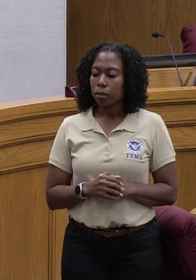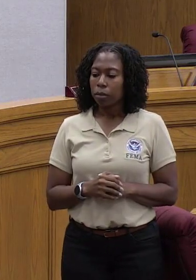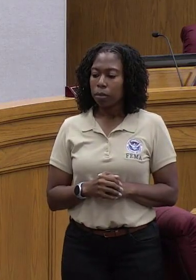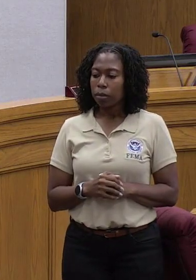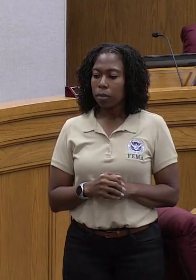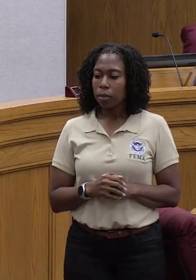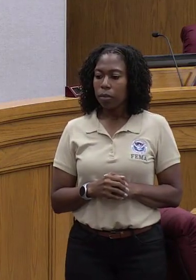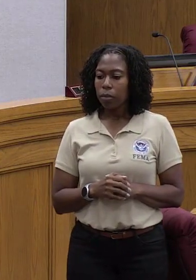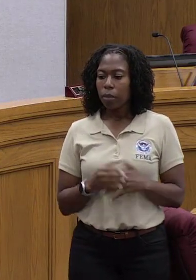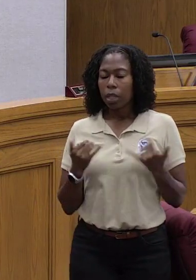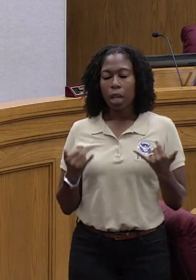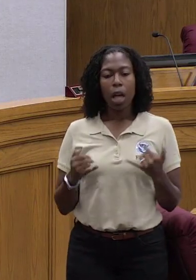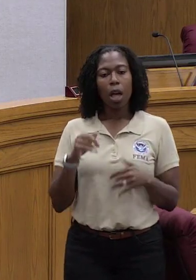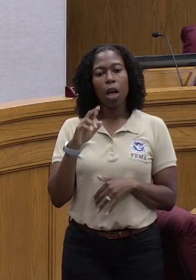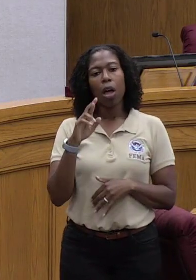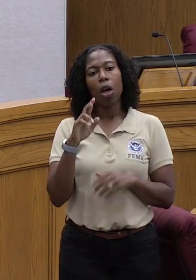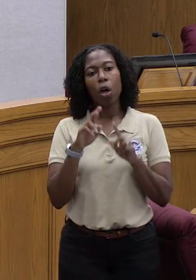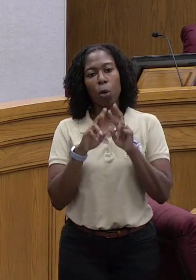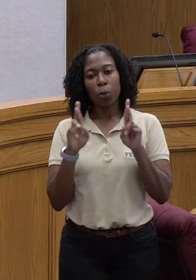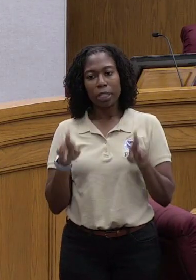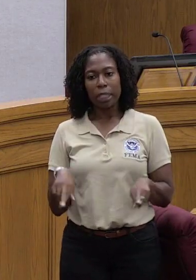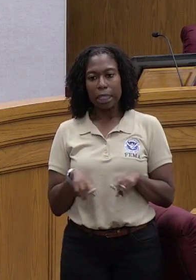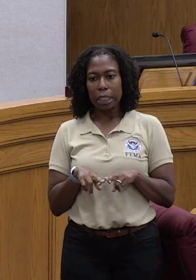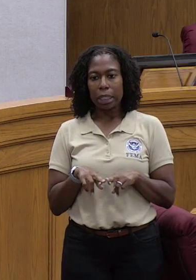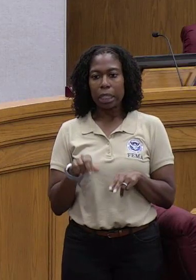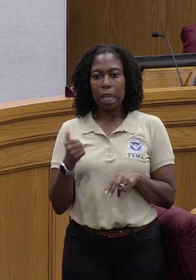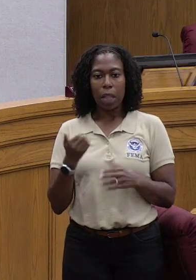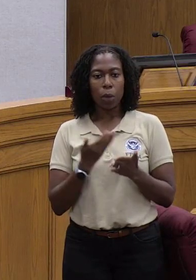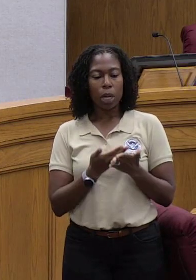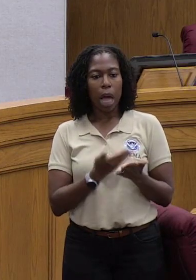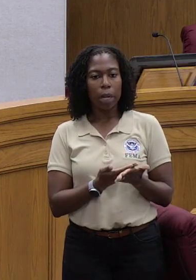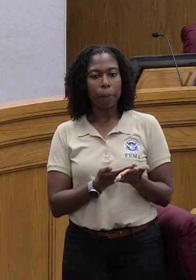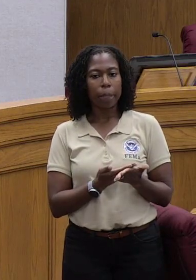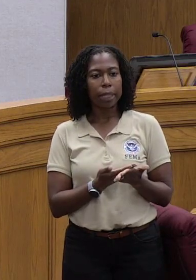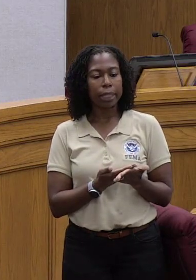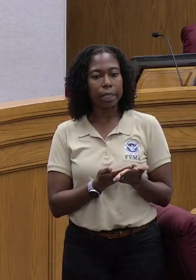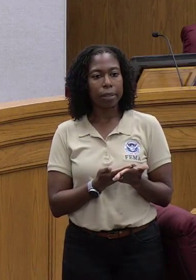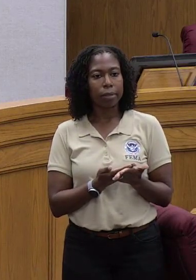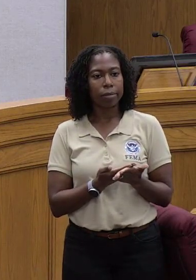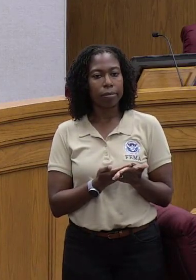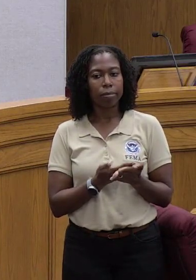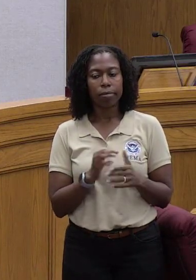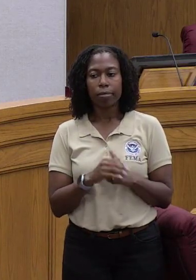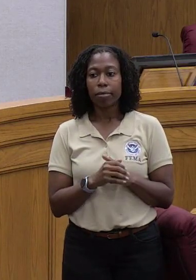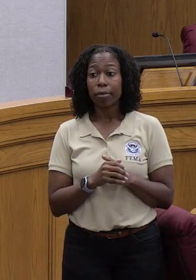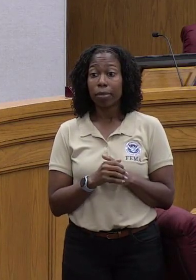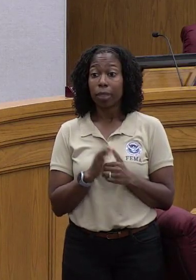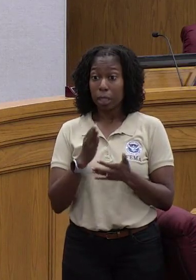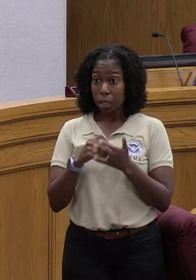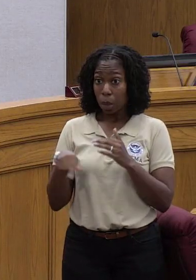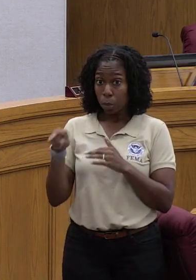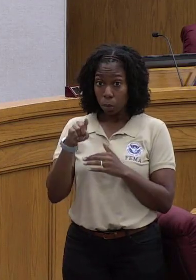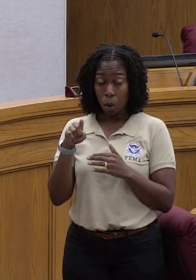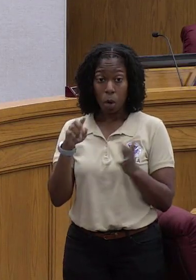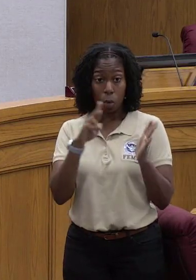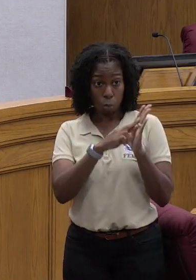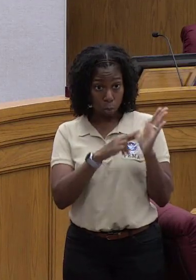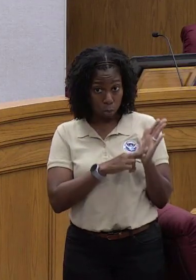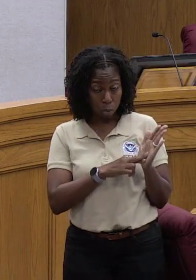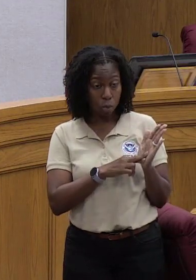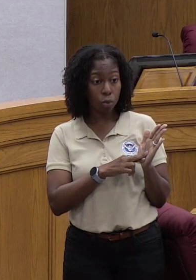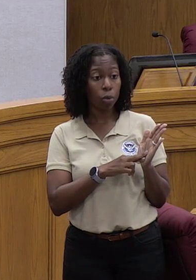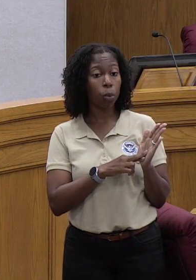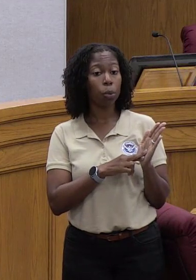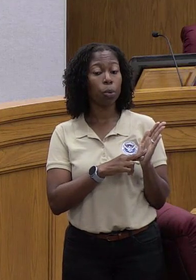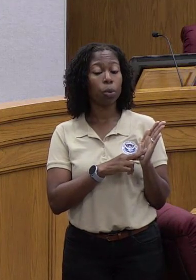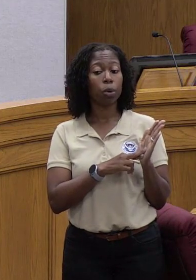about receipts and other documentation that some of you who have registered for FEMA assistance may be